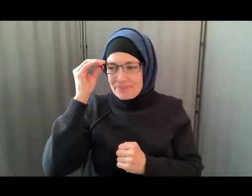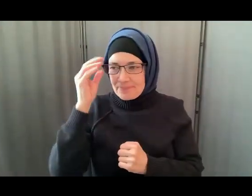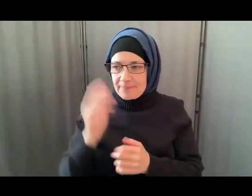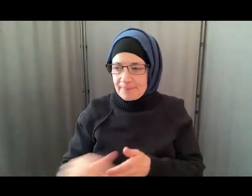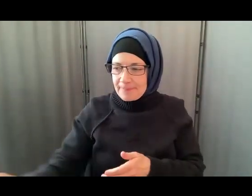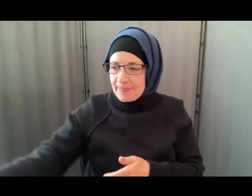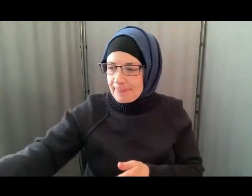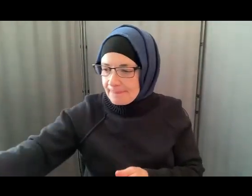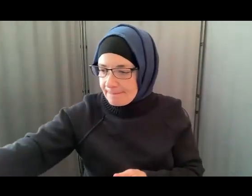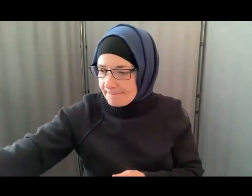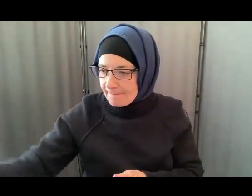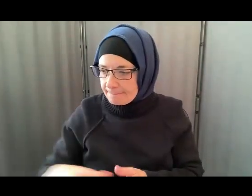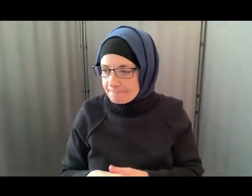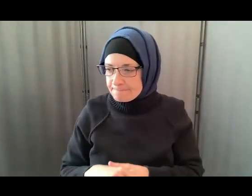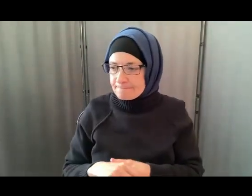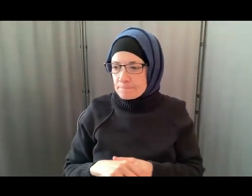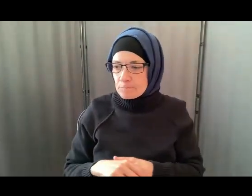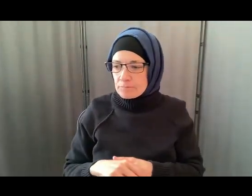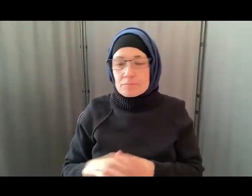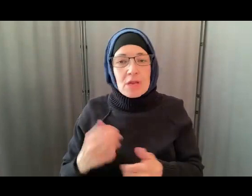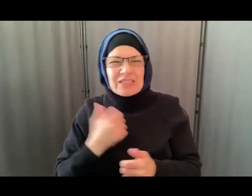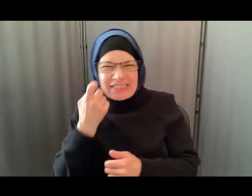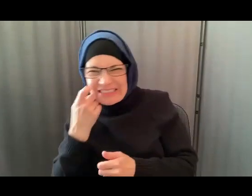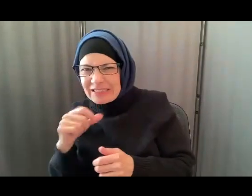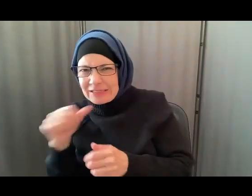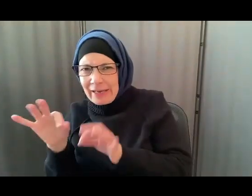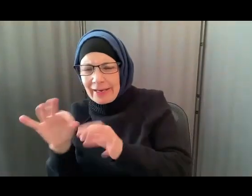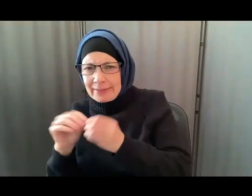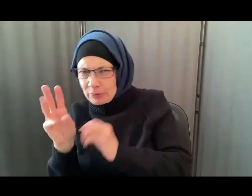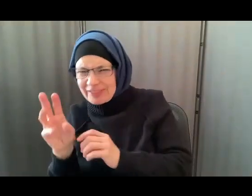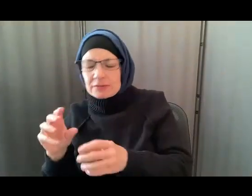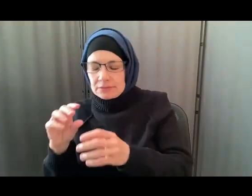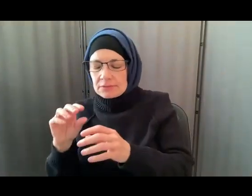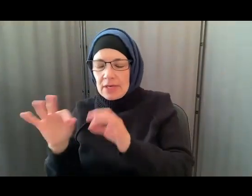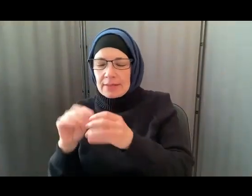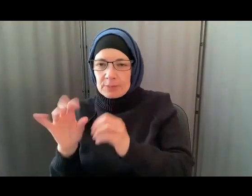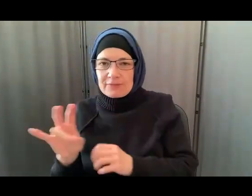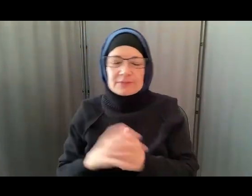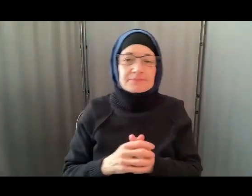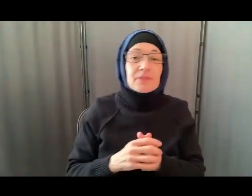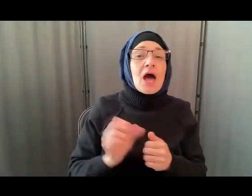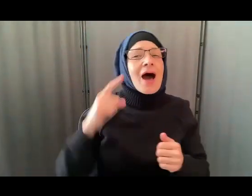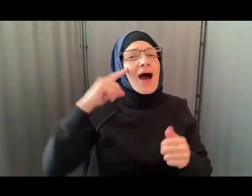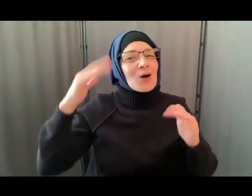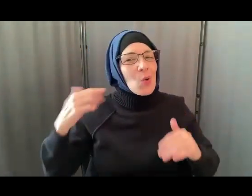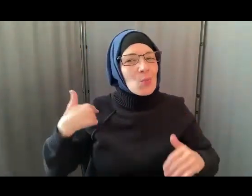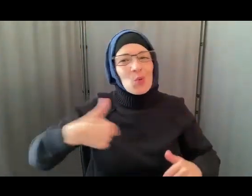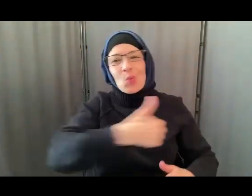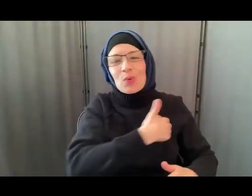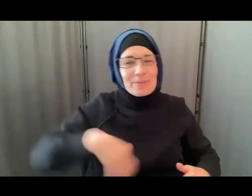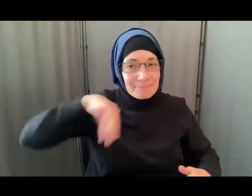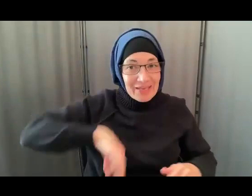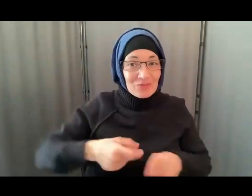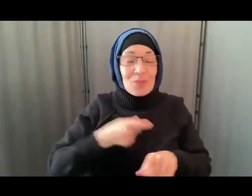I hope that we all benefit from this class. I ask Allah to accept all of our